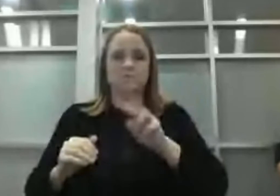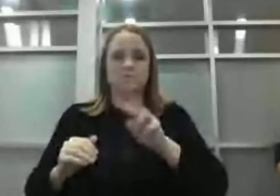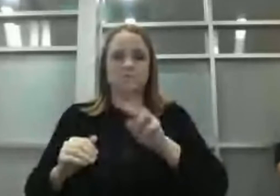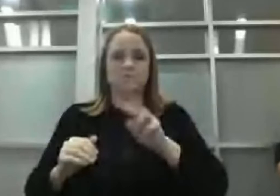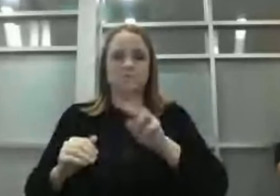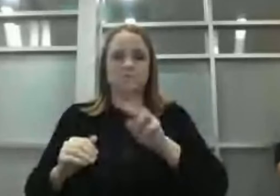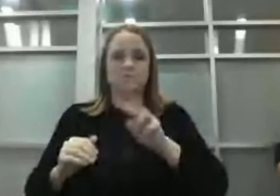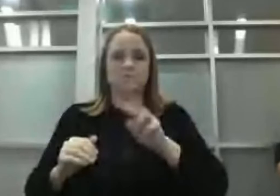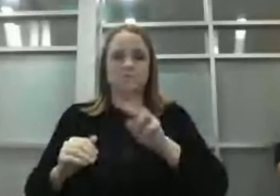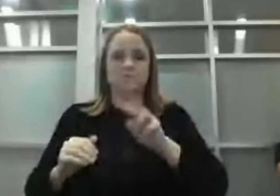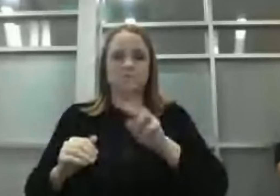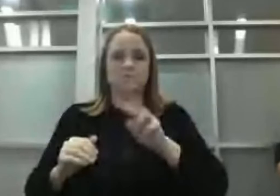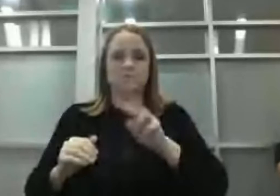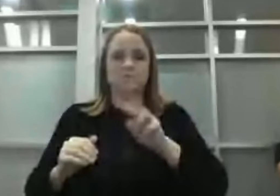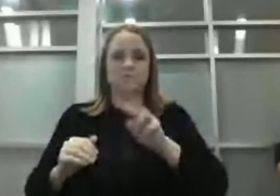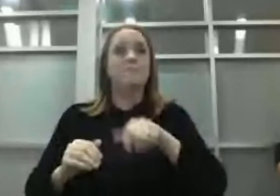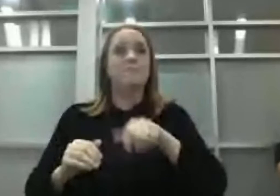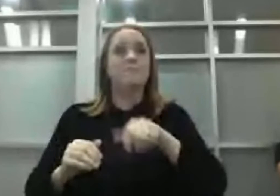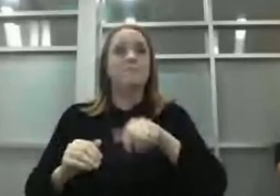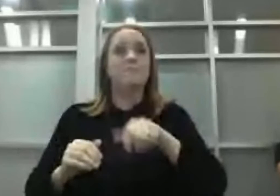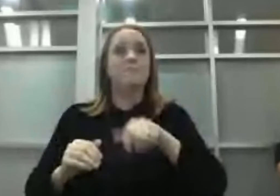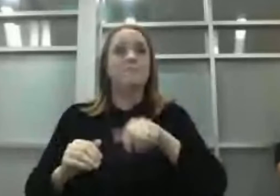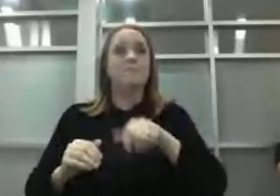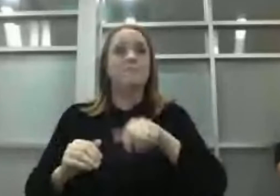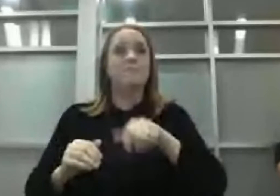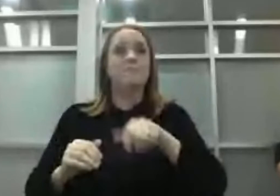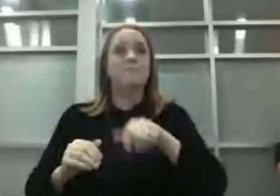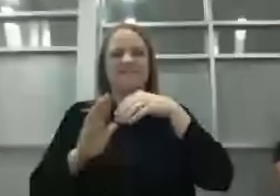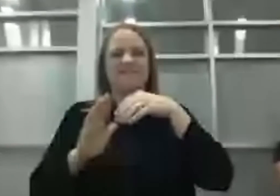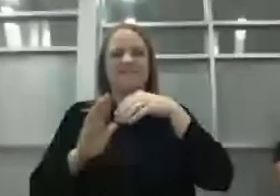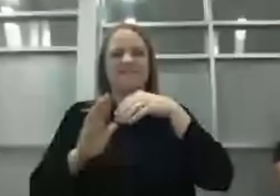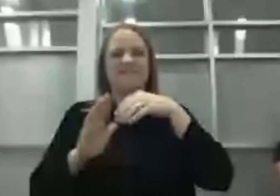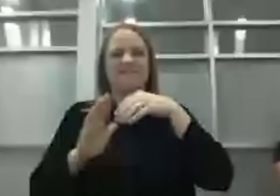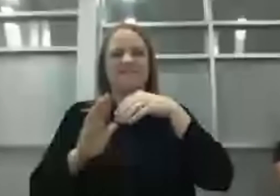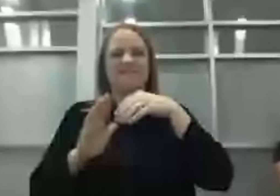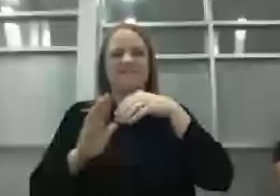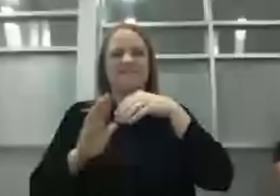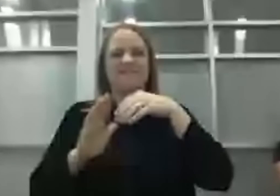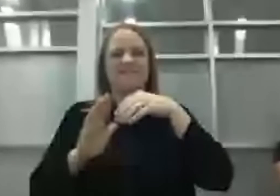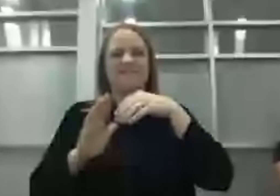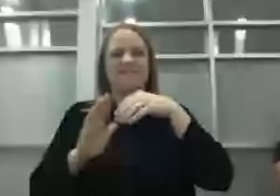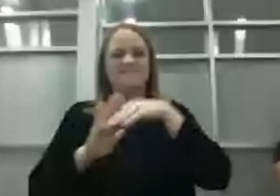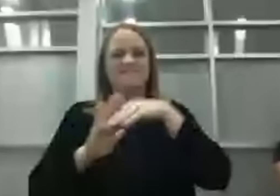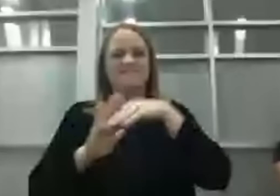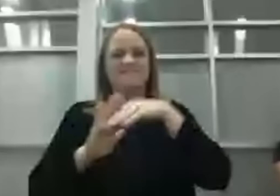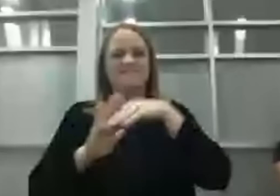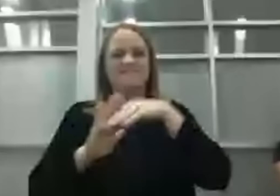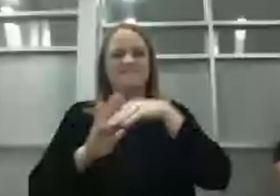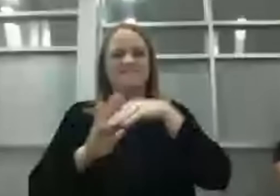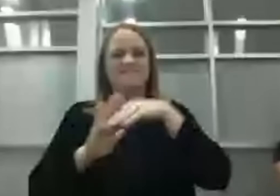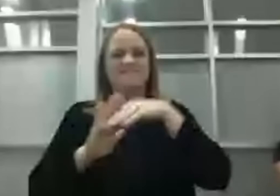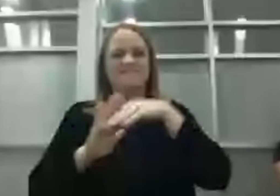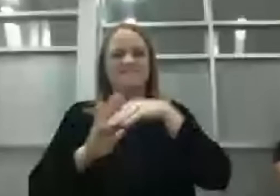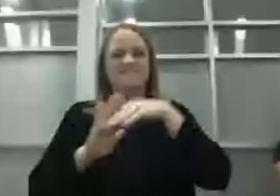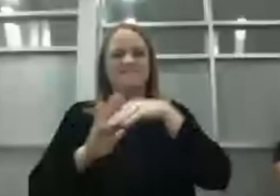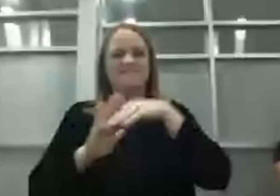in 1.2 because 1.2 requires Erlang 18, and Erlang 18 made maps scale past